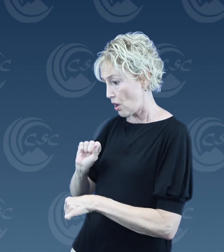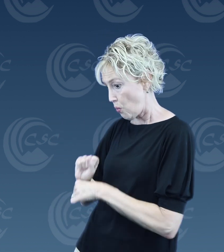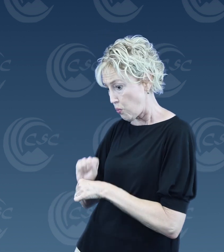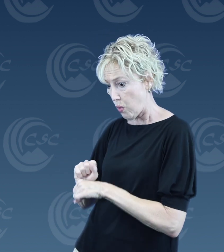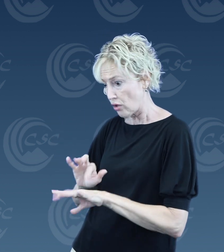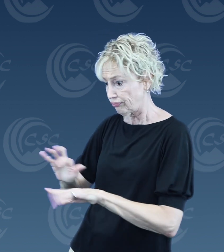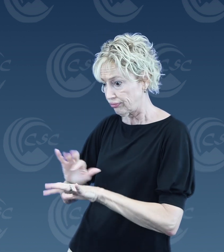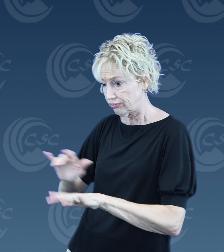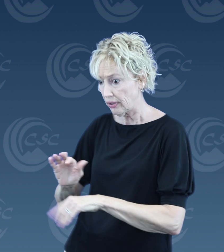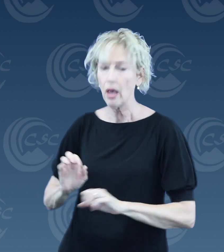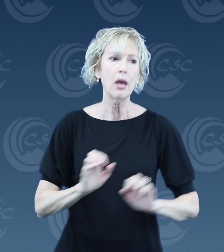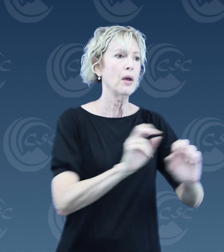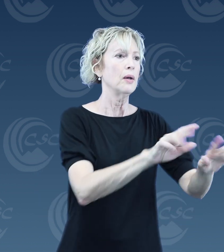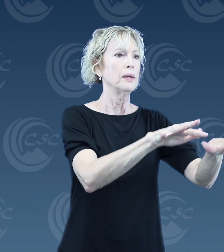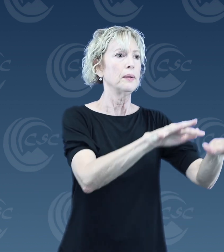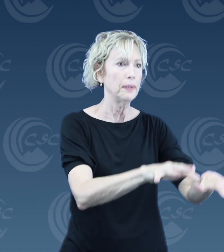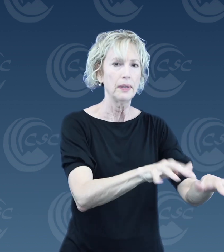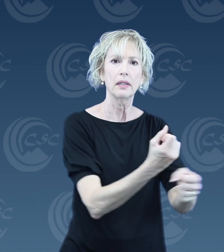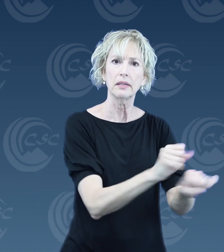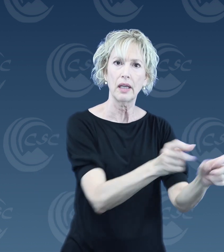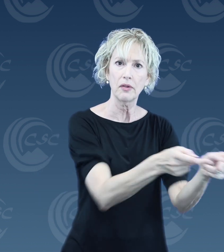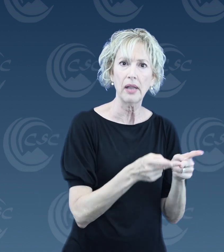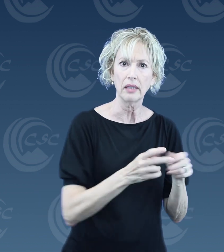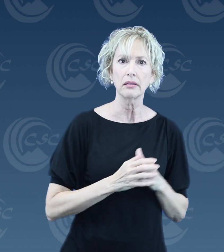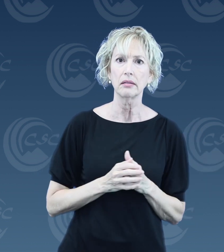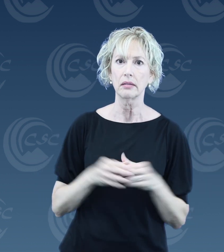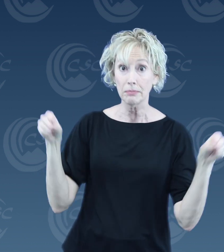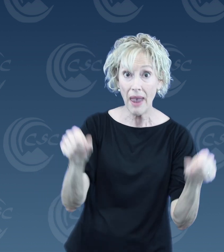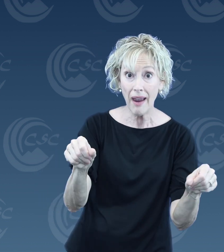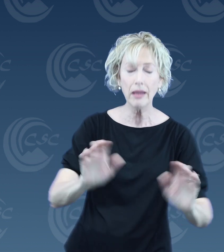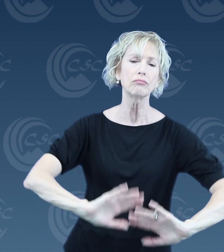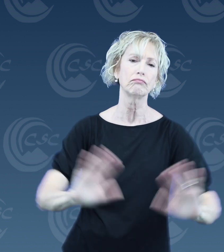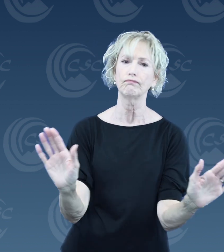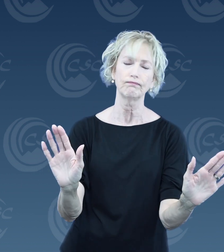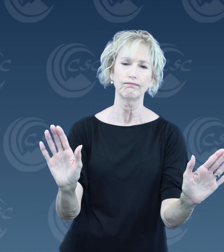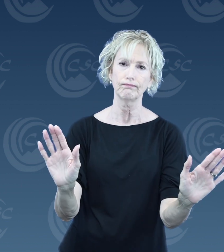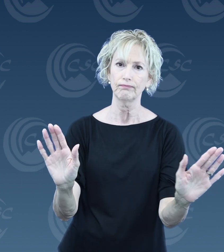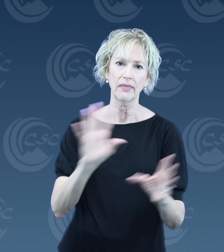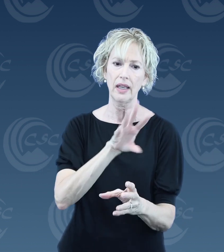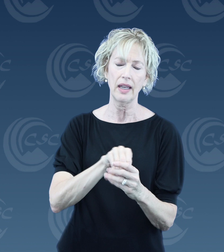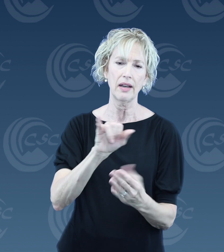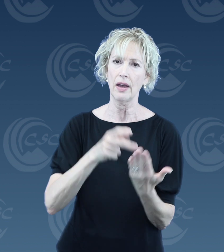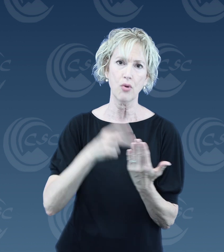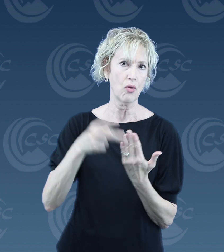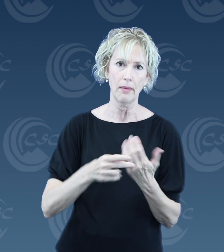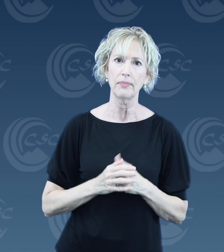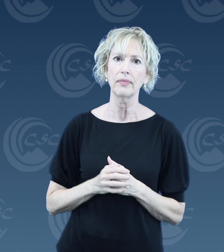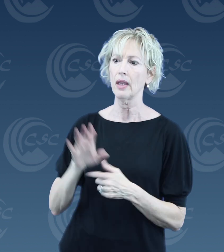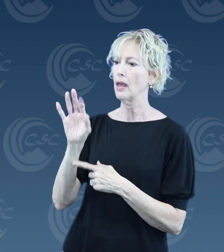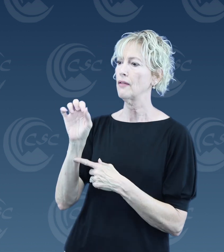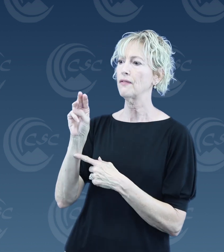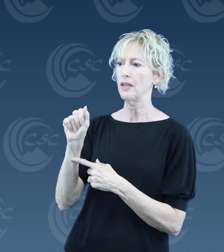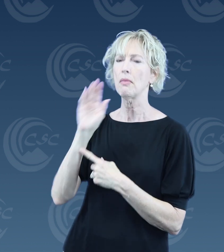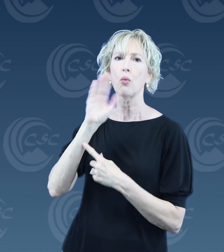respond and retreat to a hotel room safely. There'll be no cost to individuals that go into this program, and ultimately FEMA will